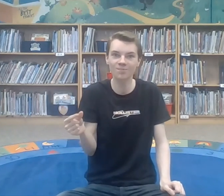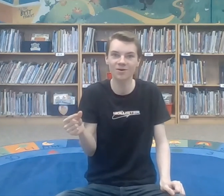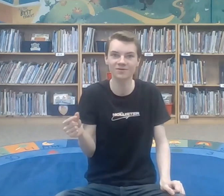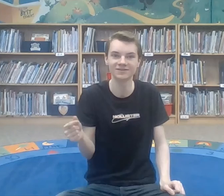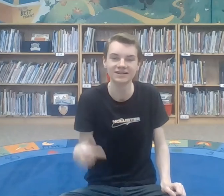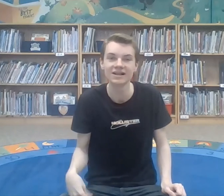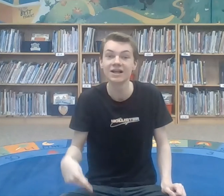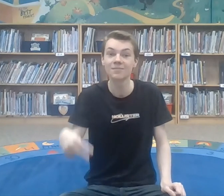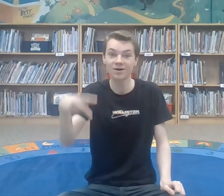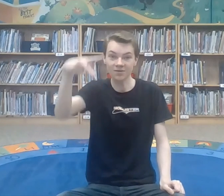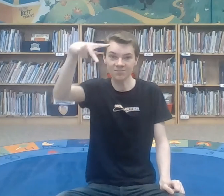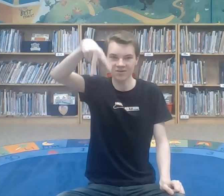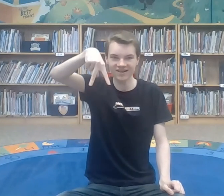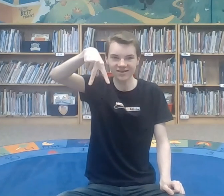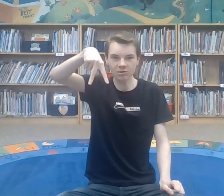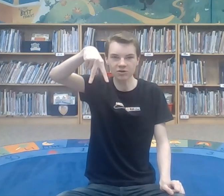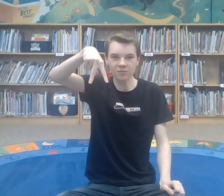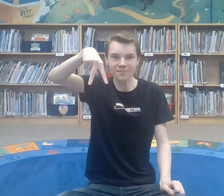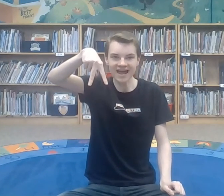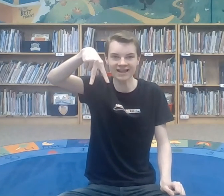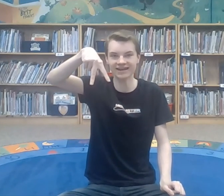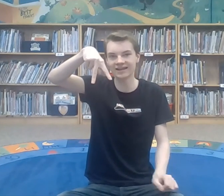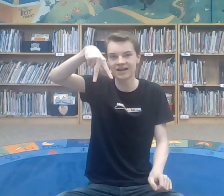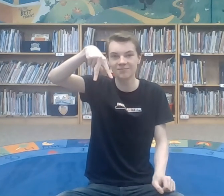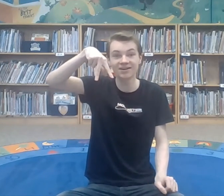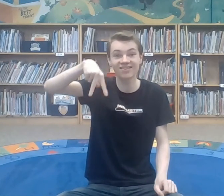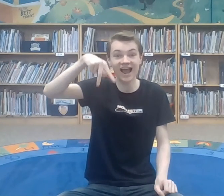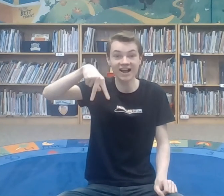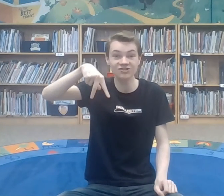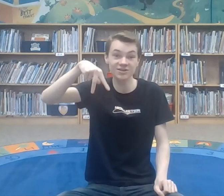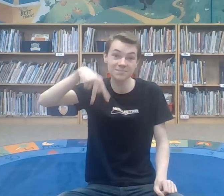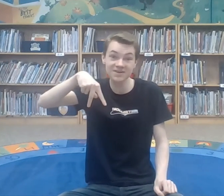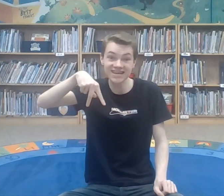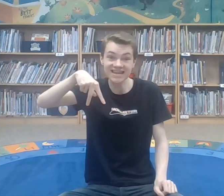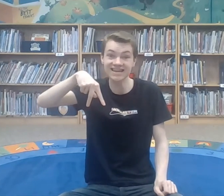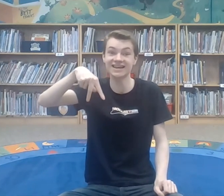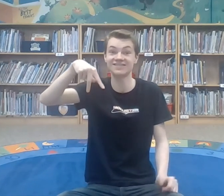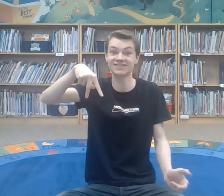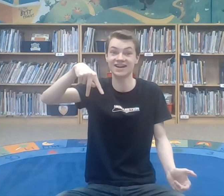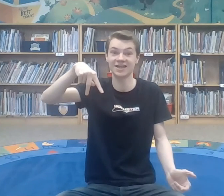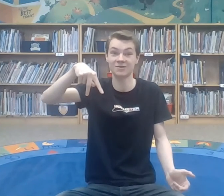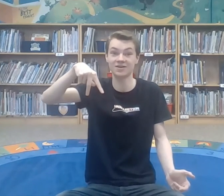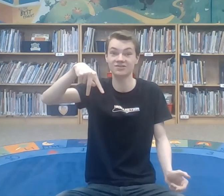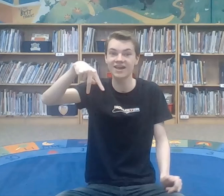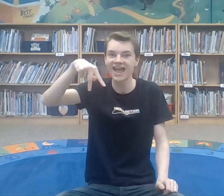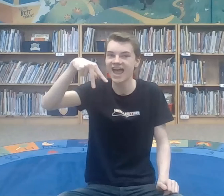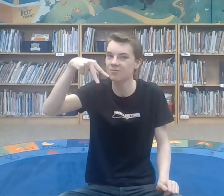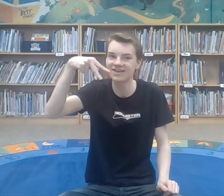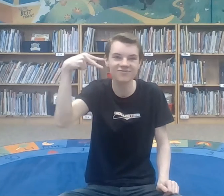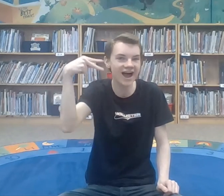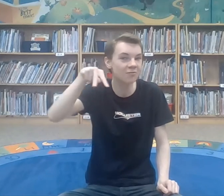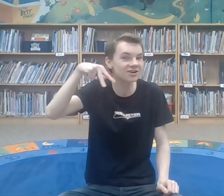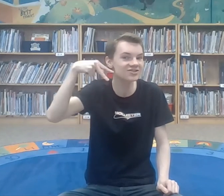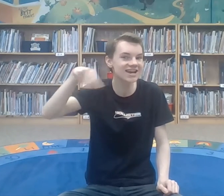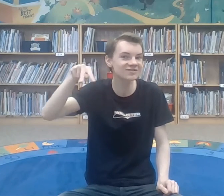Purple. Purple, it's like a little man, but it's actually a P in Sign Language, and we give that one a shake as